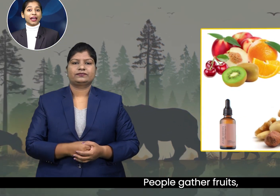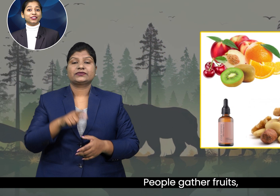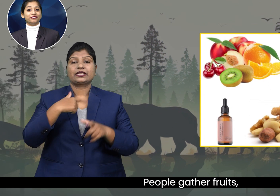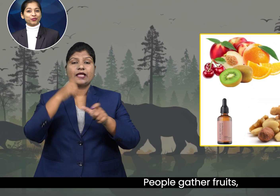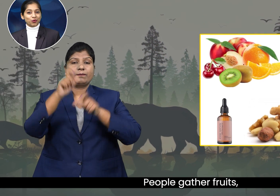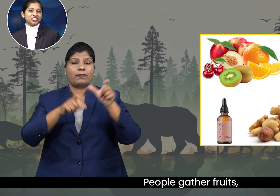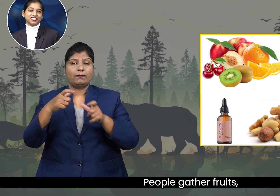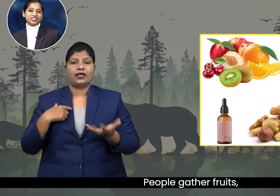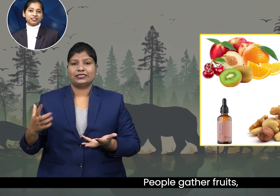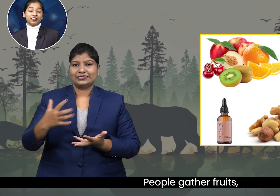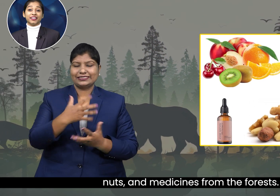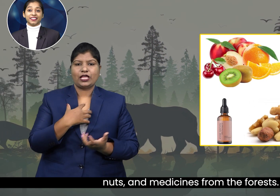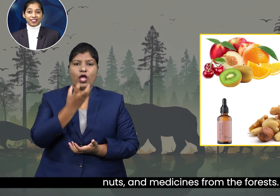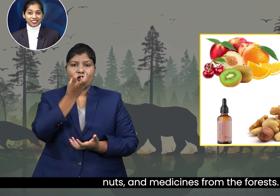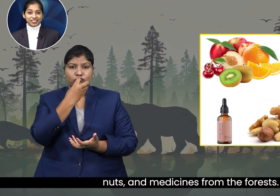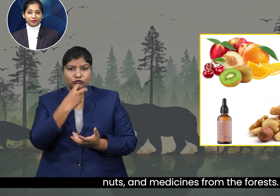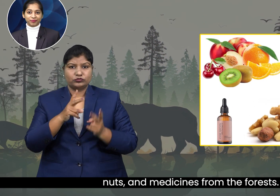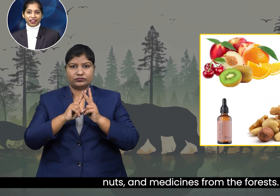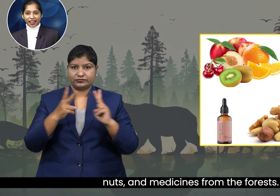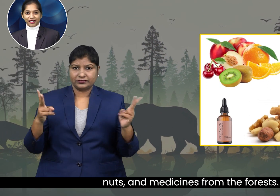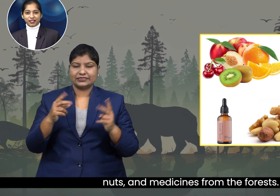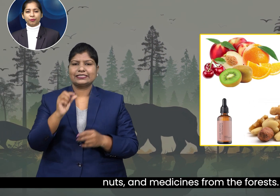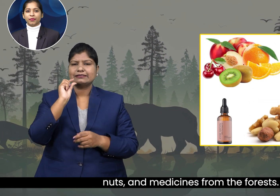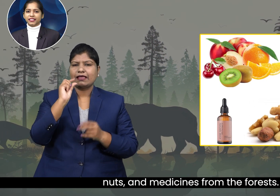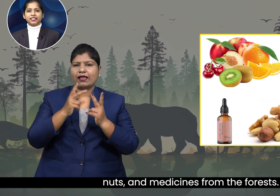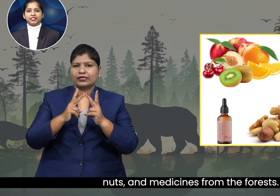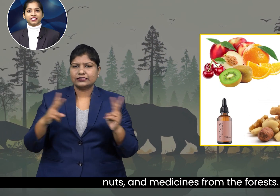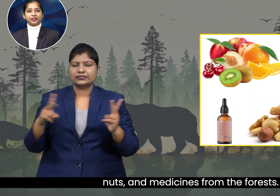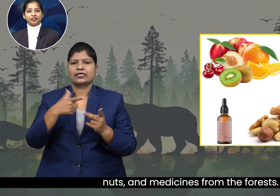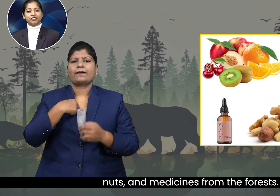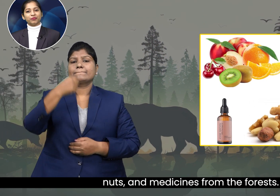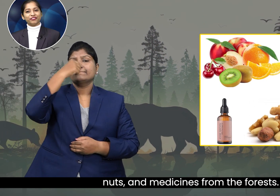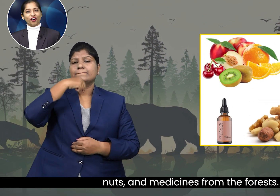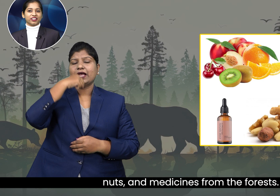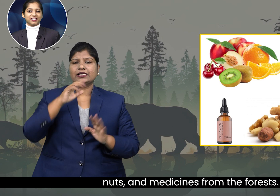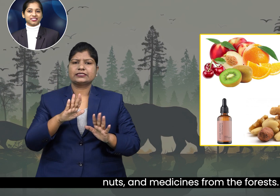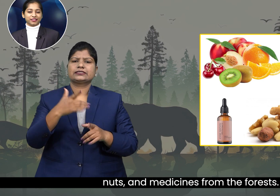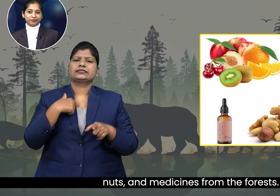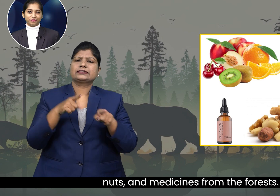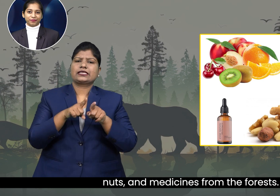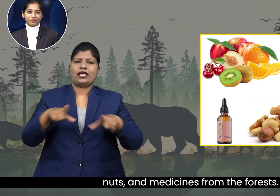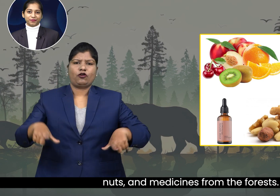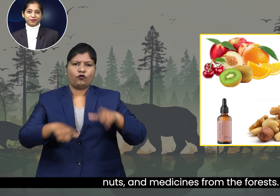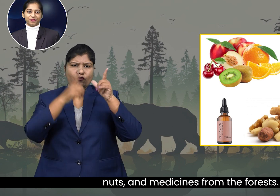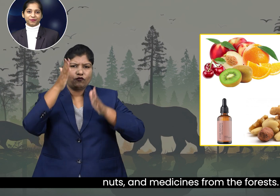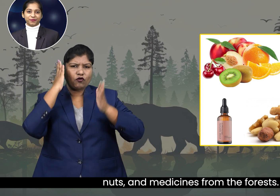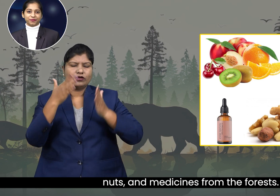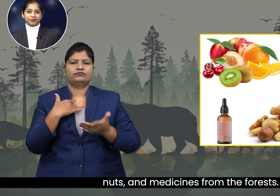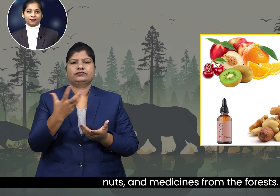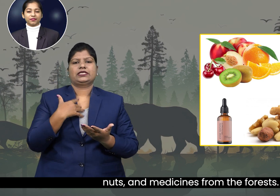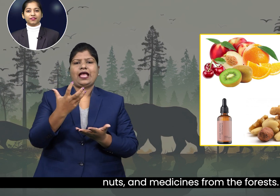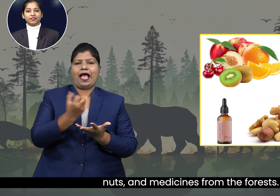People gather fruits, nuts and medicines from the forest.